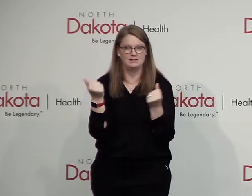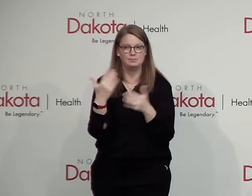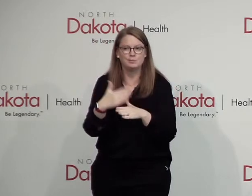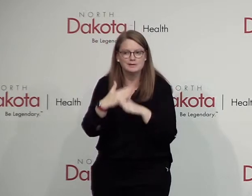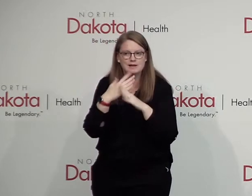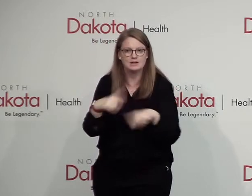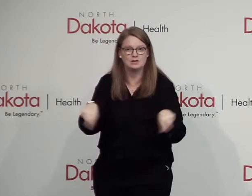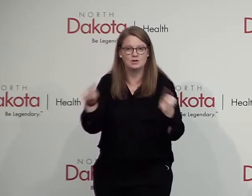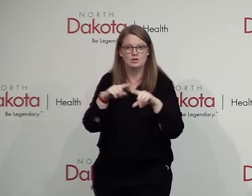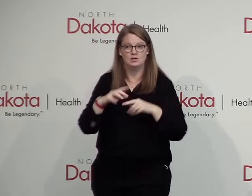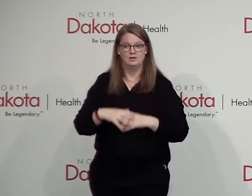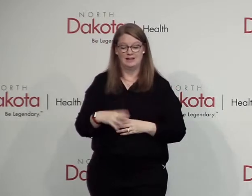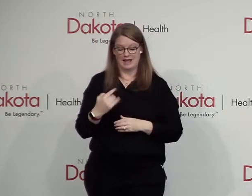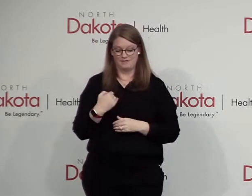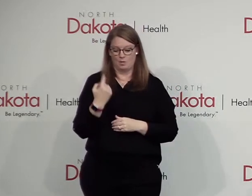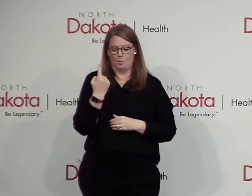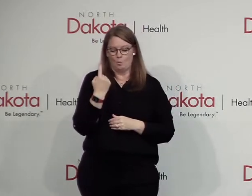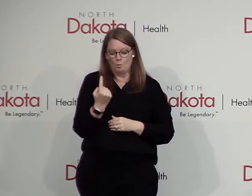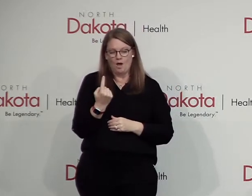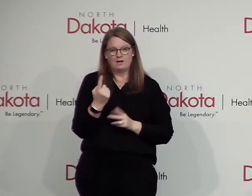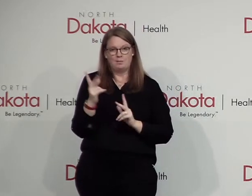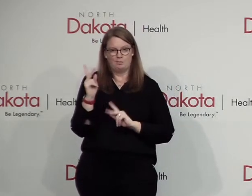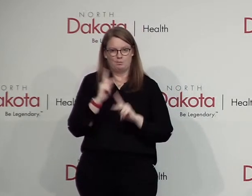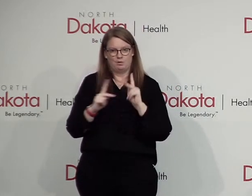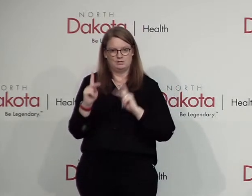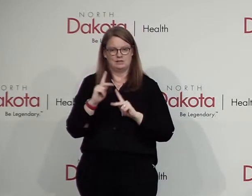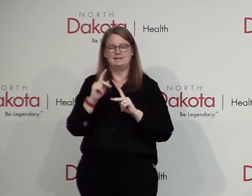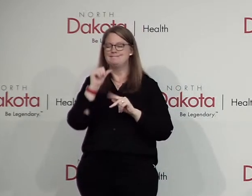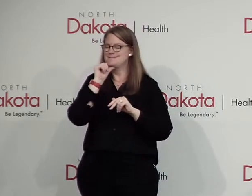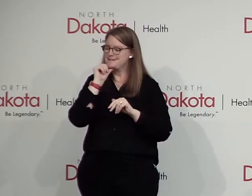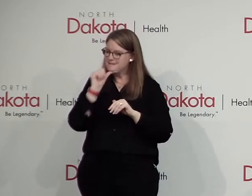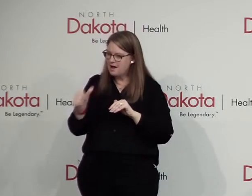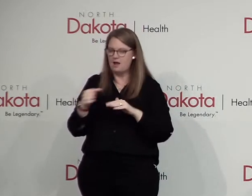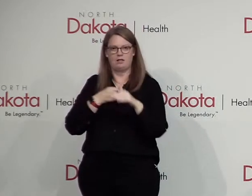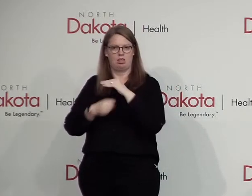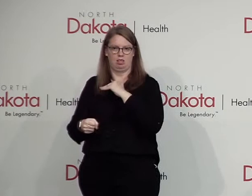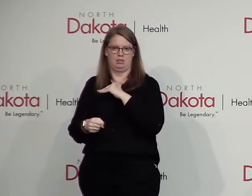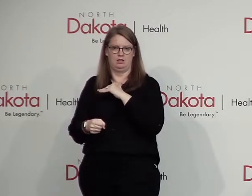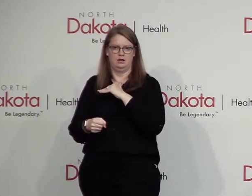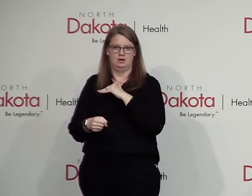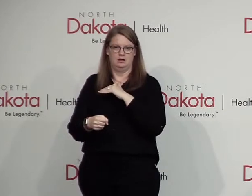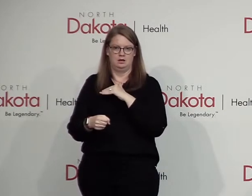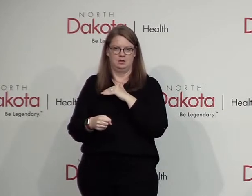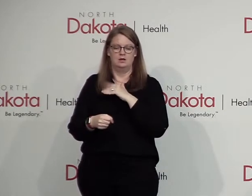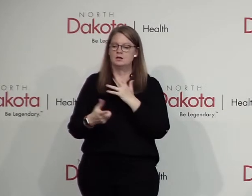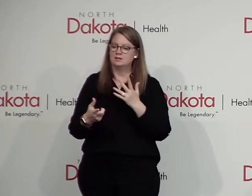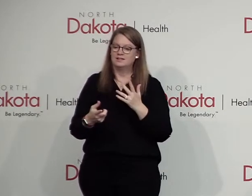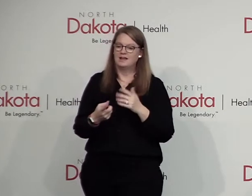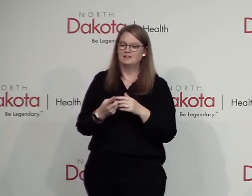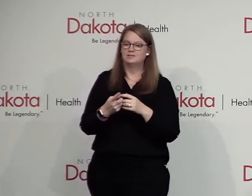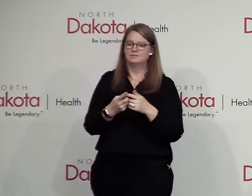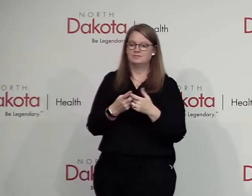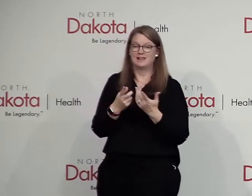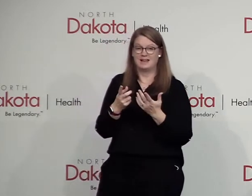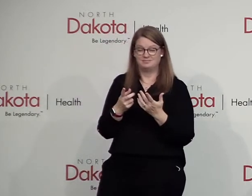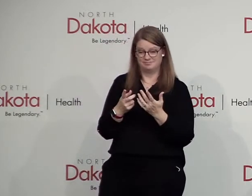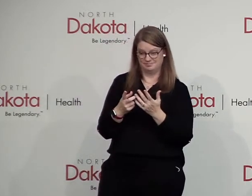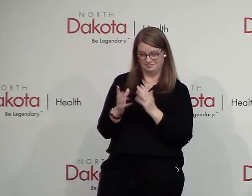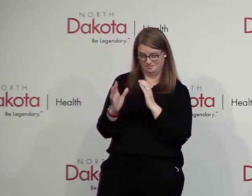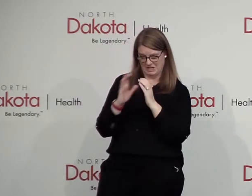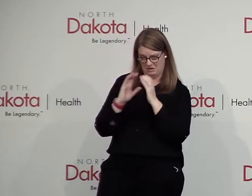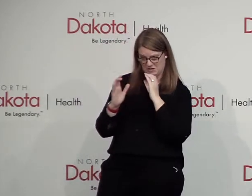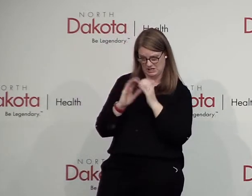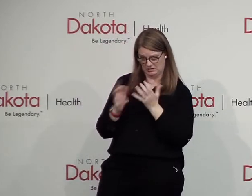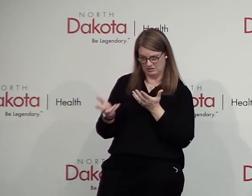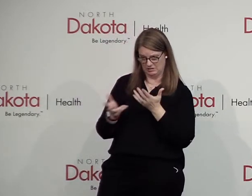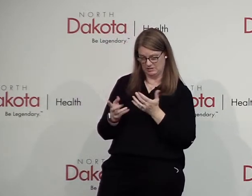Having one person not get hospitalized, having one not having that critical conversation where you have to talk